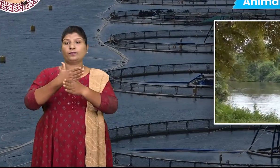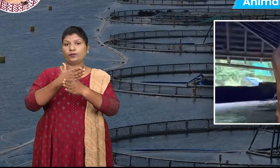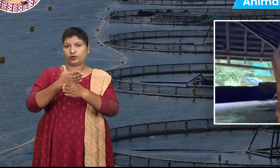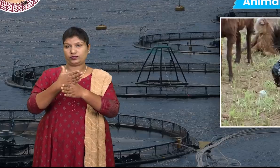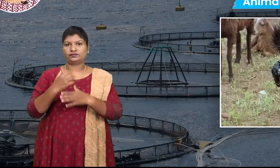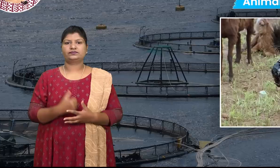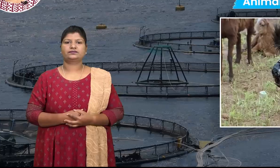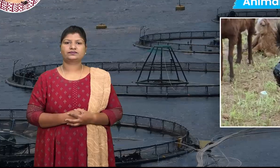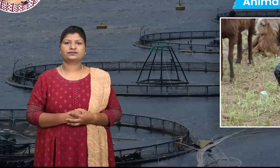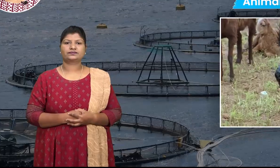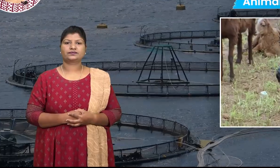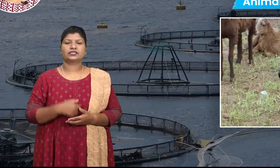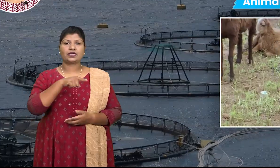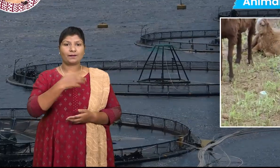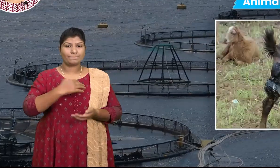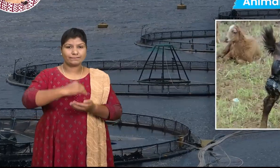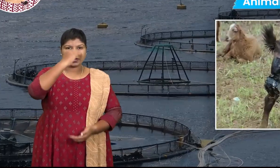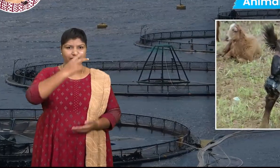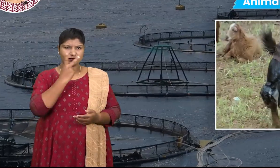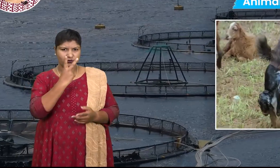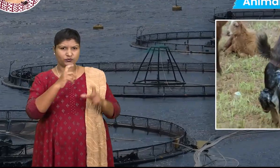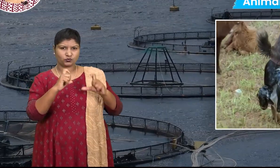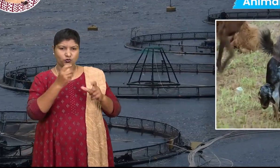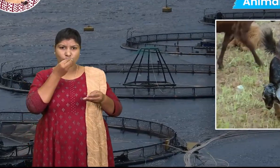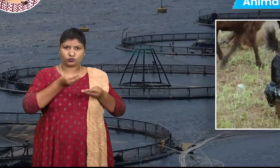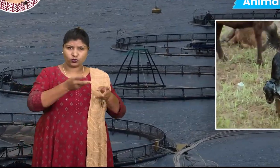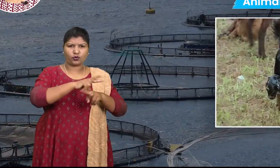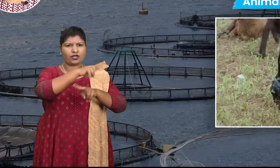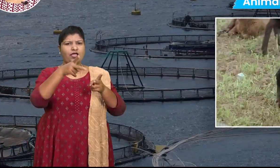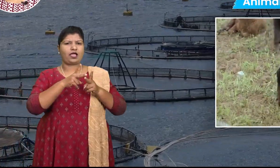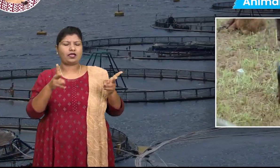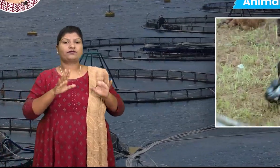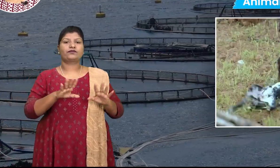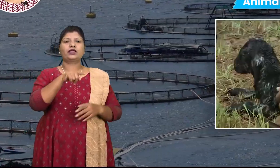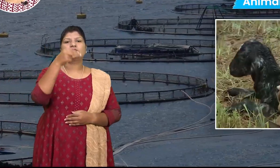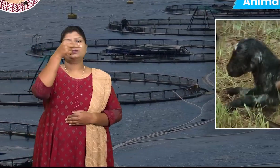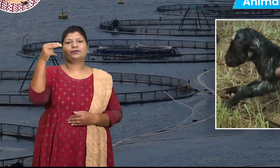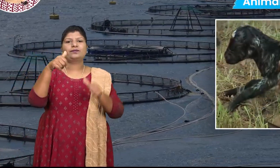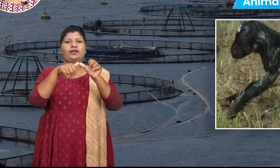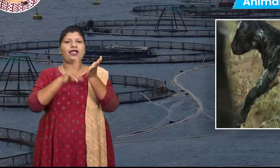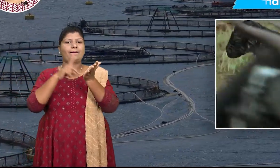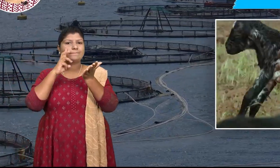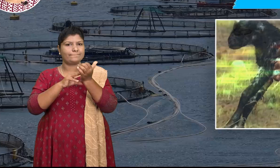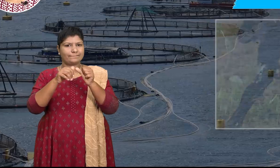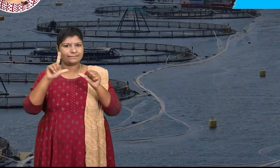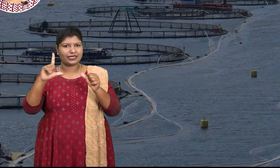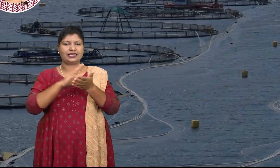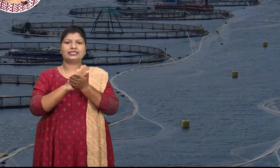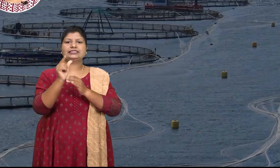protection and breeding of animals is called animal husbandry.